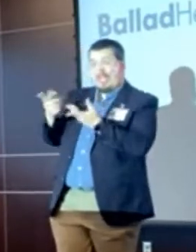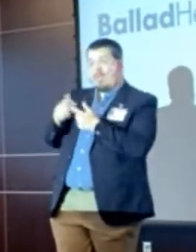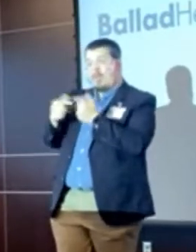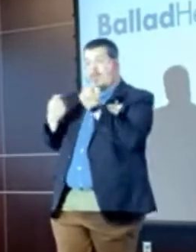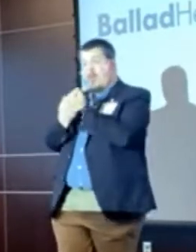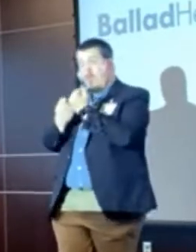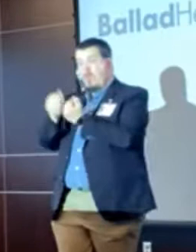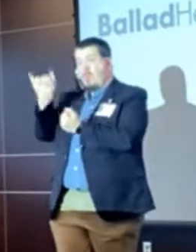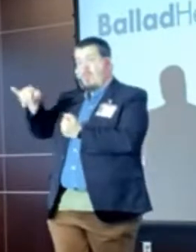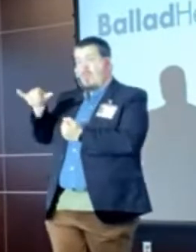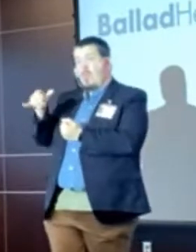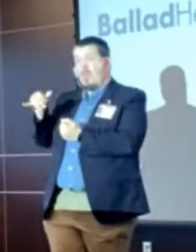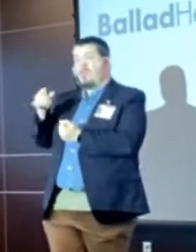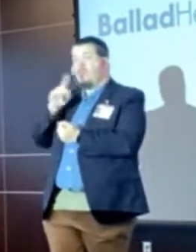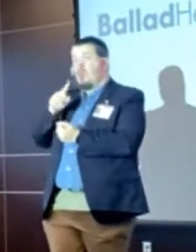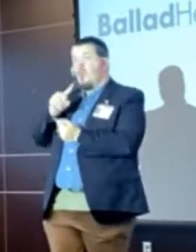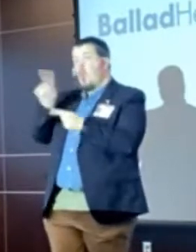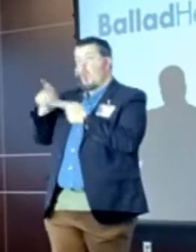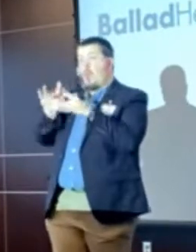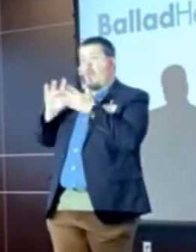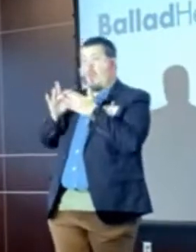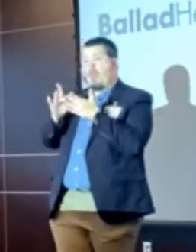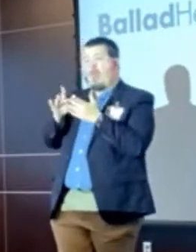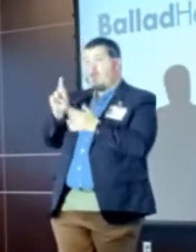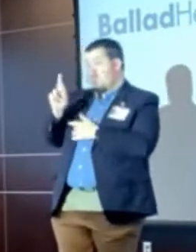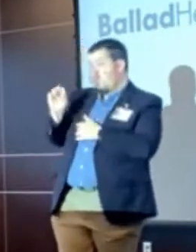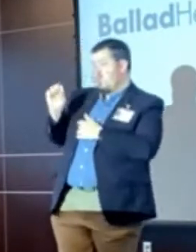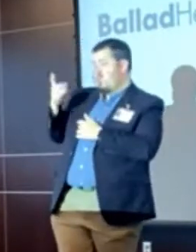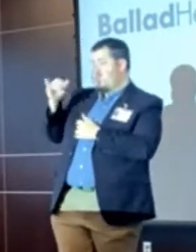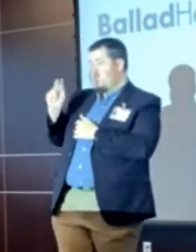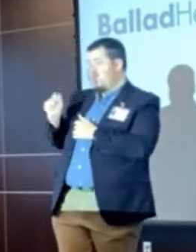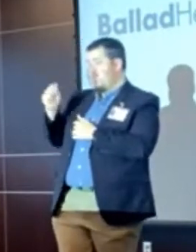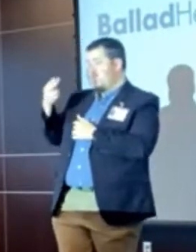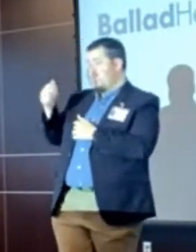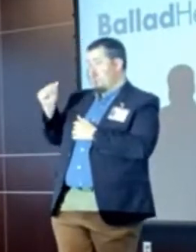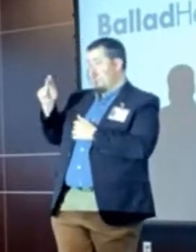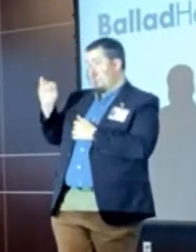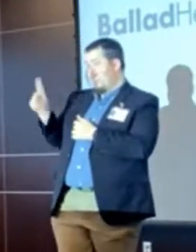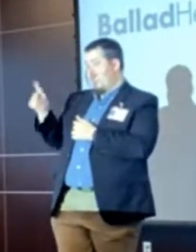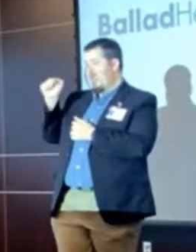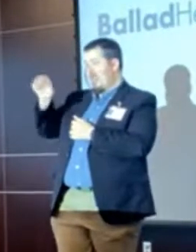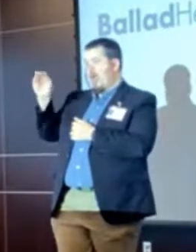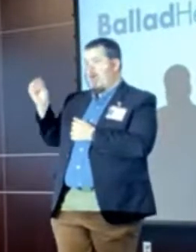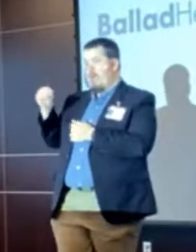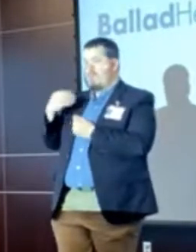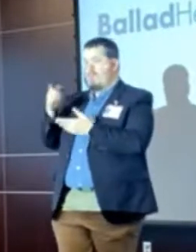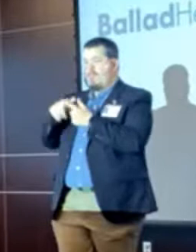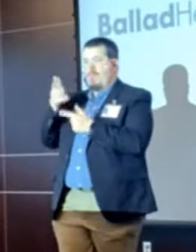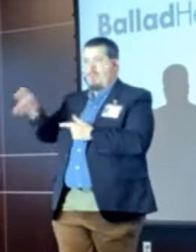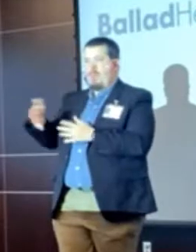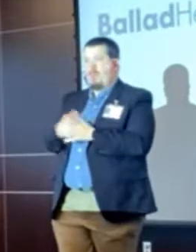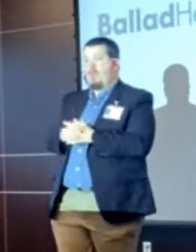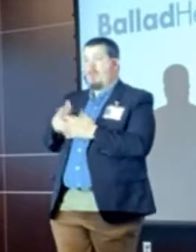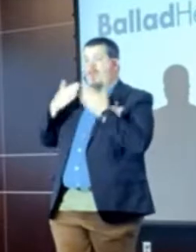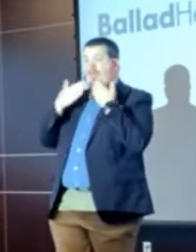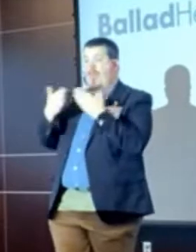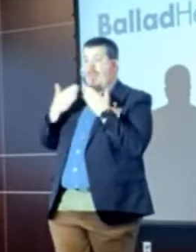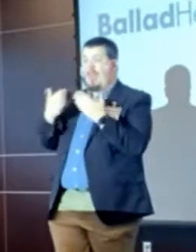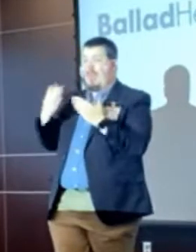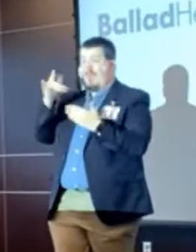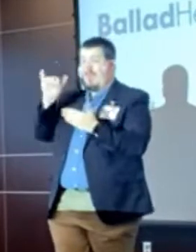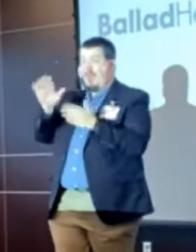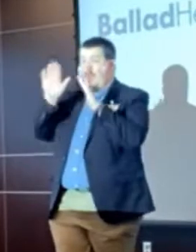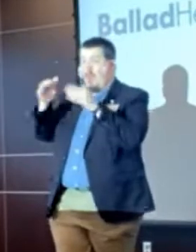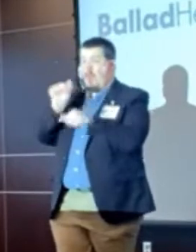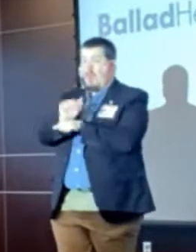this cause, you can go to their website, which is regionahead.com, and make a donation there. So again, thank you for that